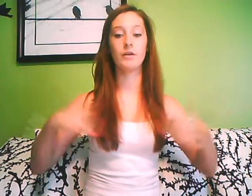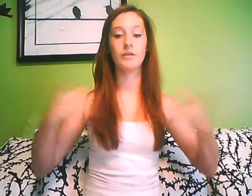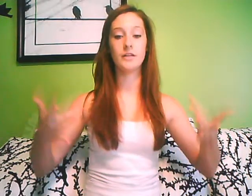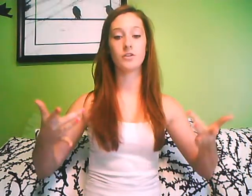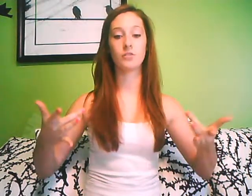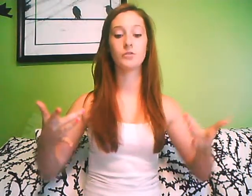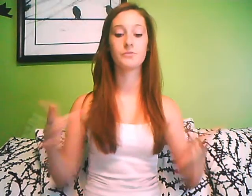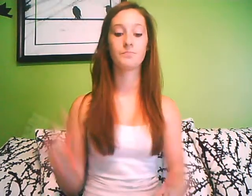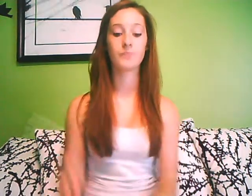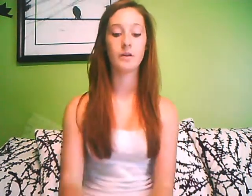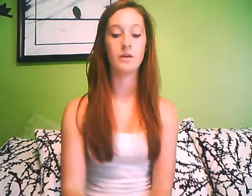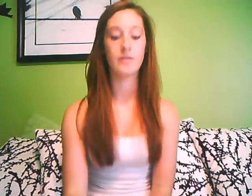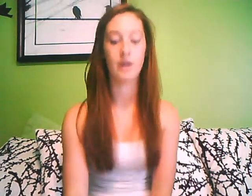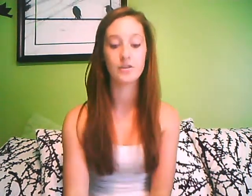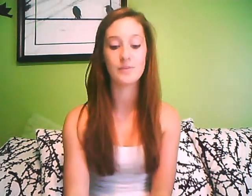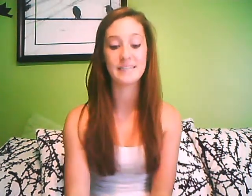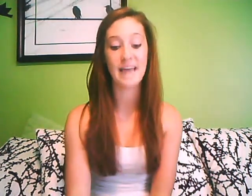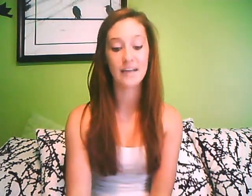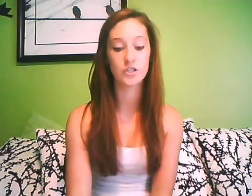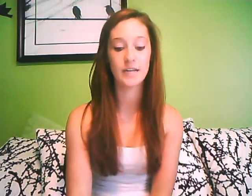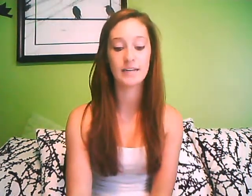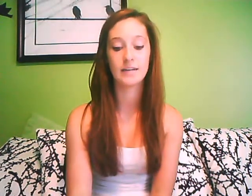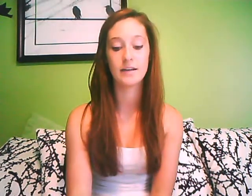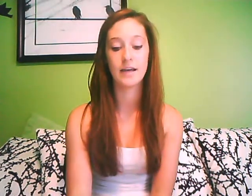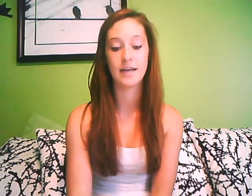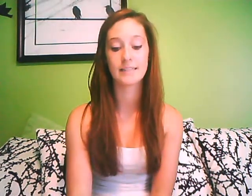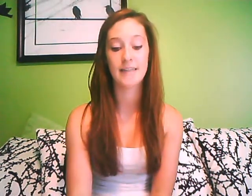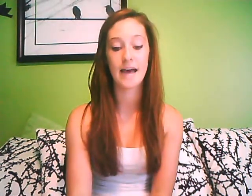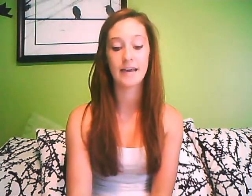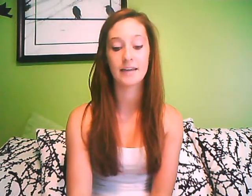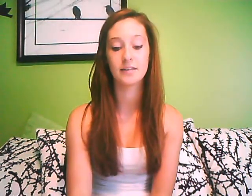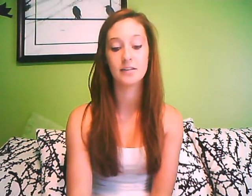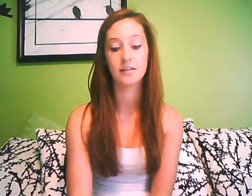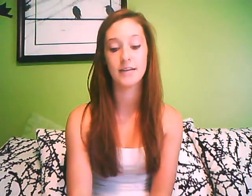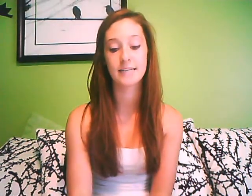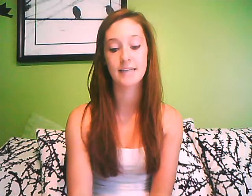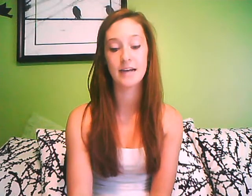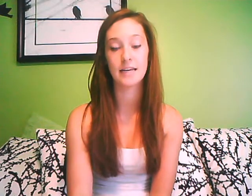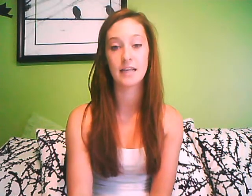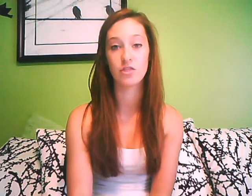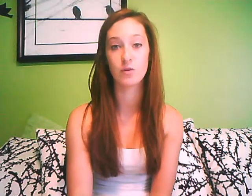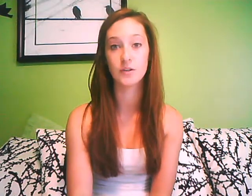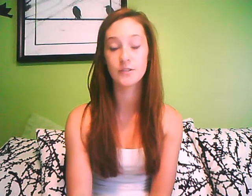in circles. That also means agitated, ecstatic, exciting, and thrilled.